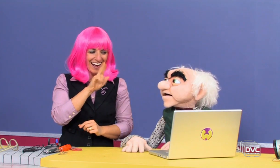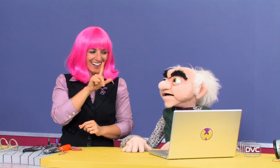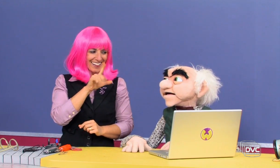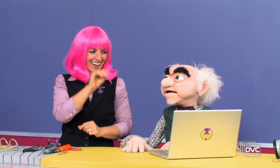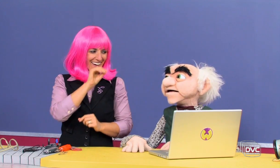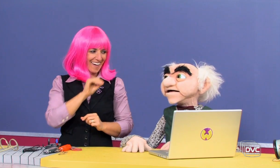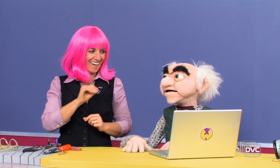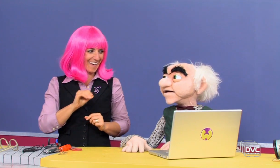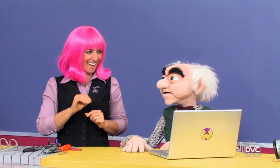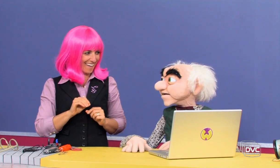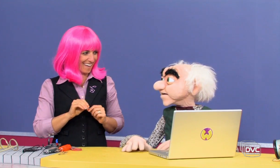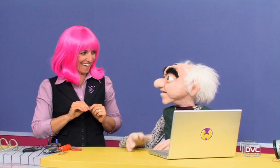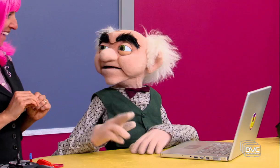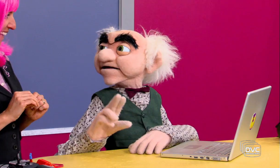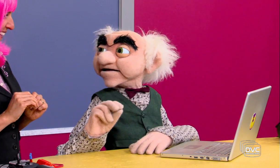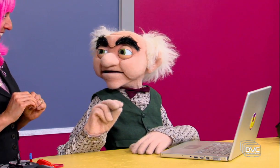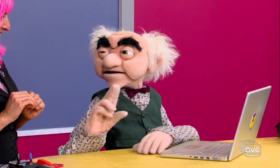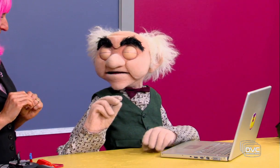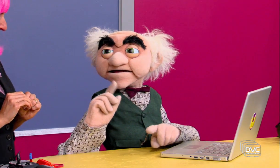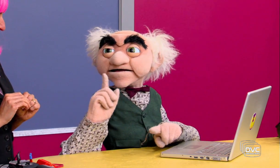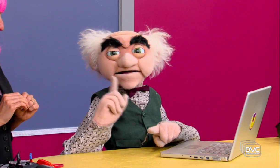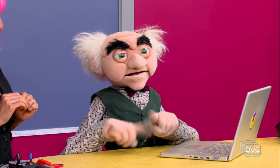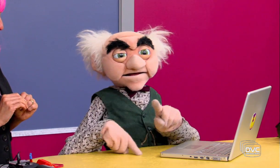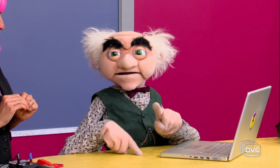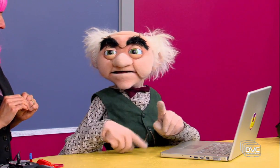Carlo. Oh, no, I can't.